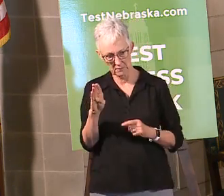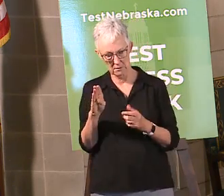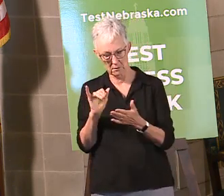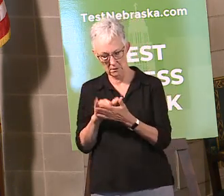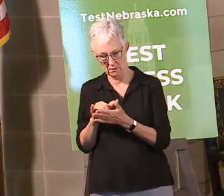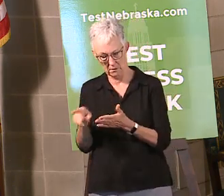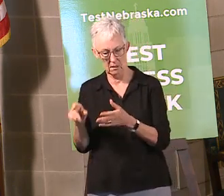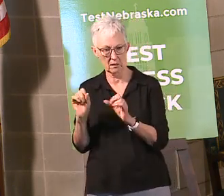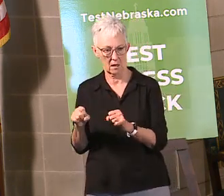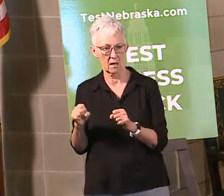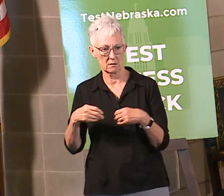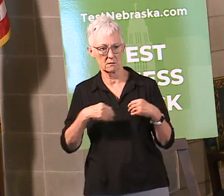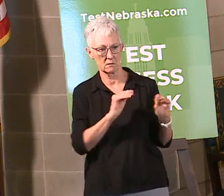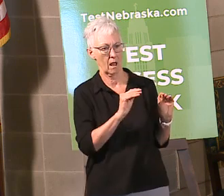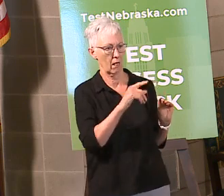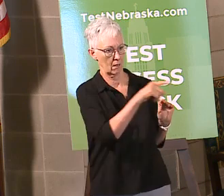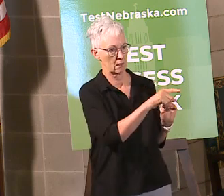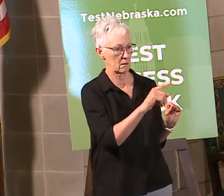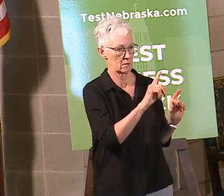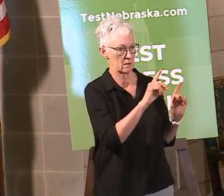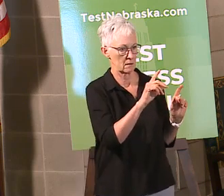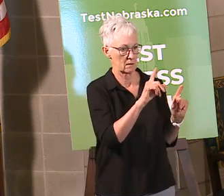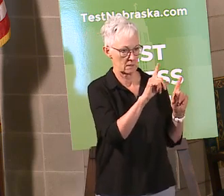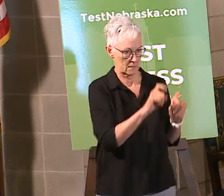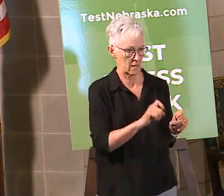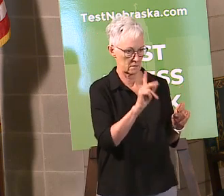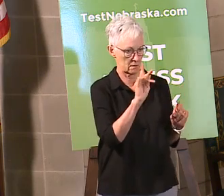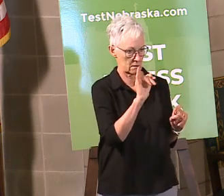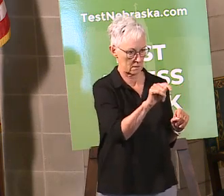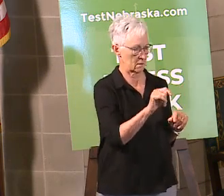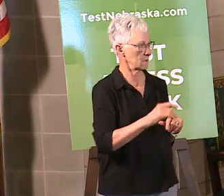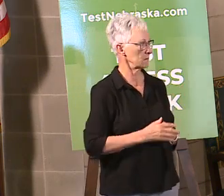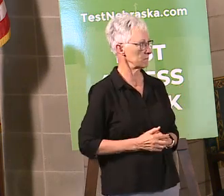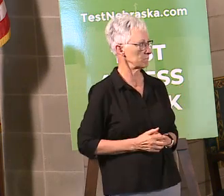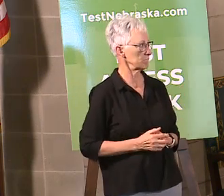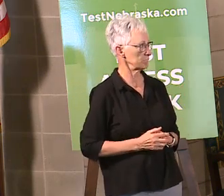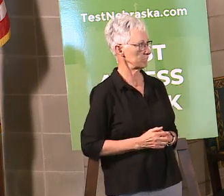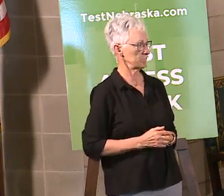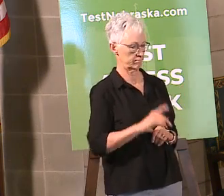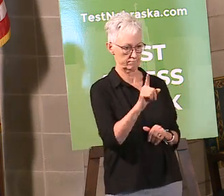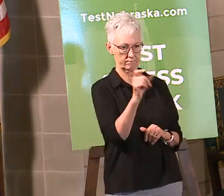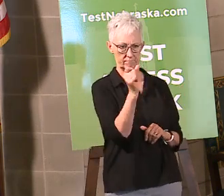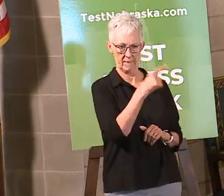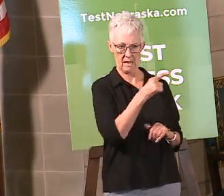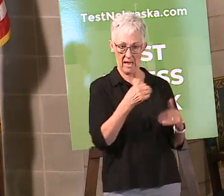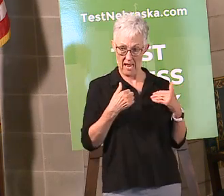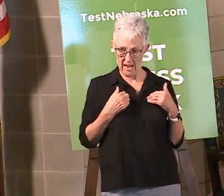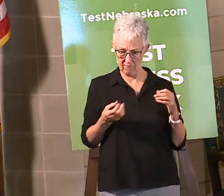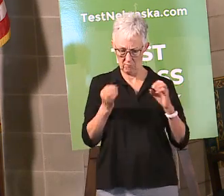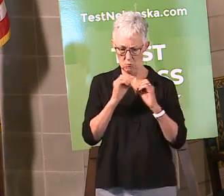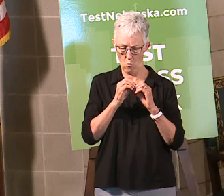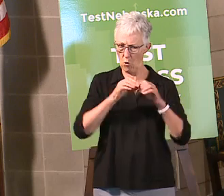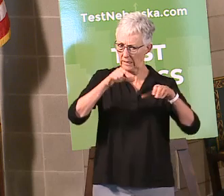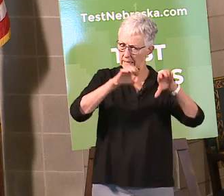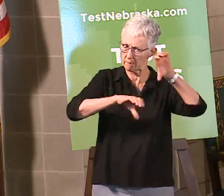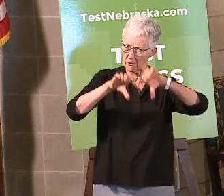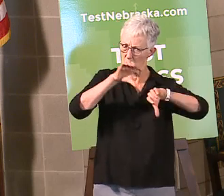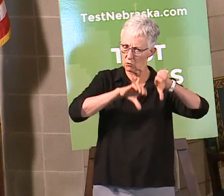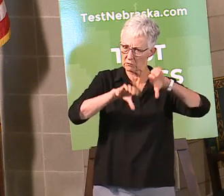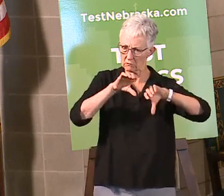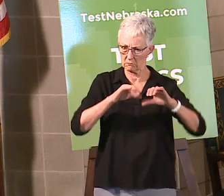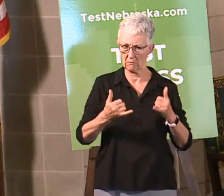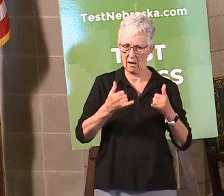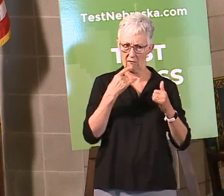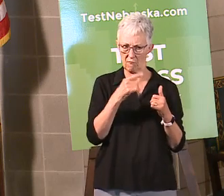reagent or equipment for testing recently? So the question is, have we had any luck getting more reagents? I think we are actually getting a better revenue or